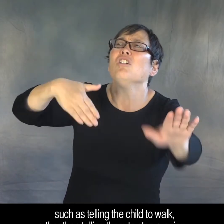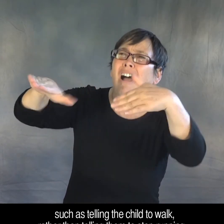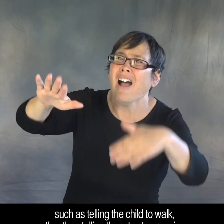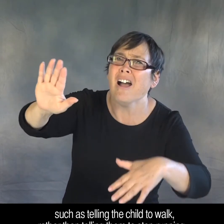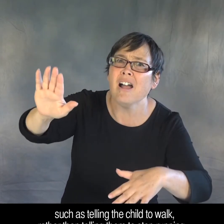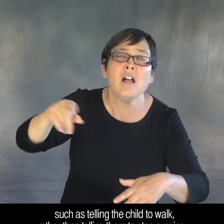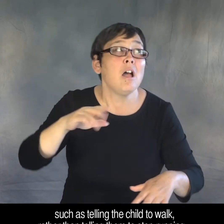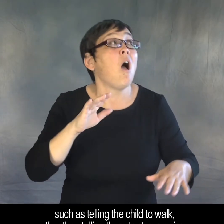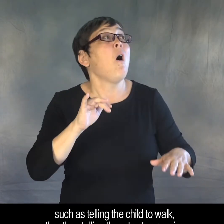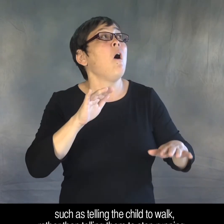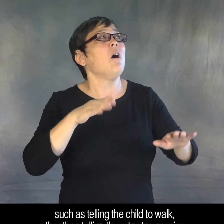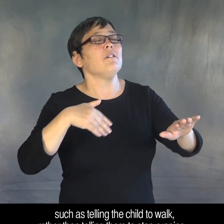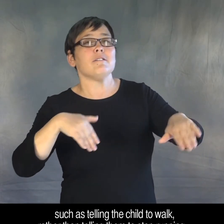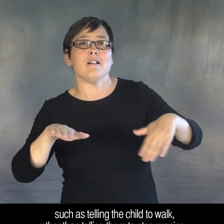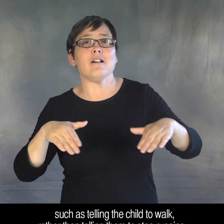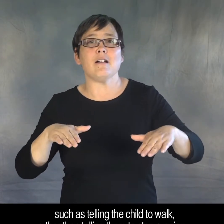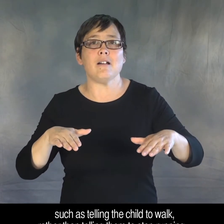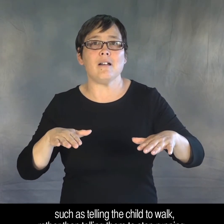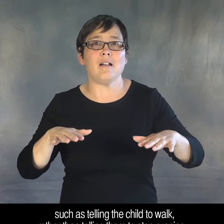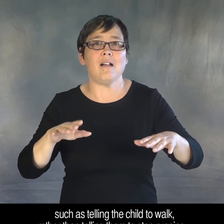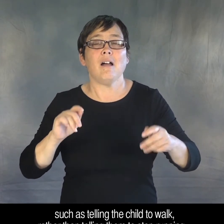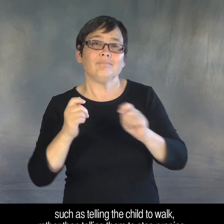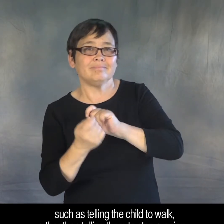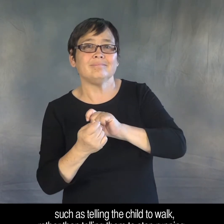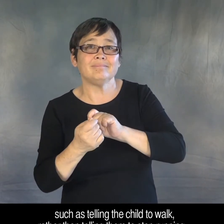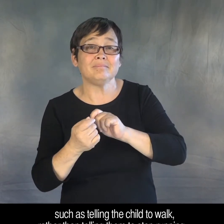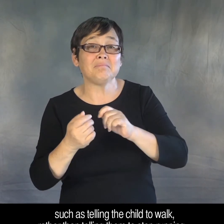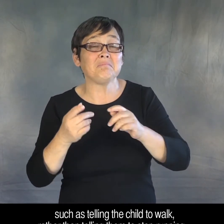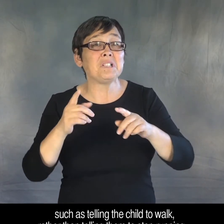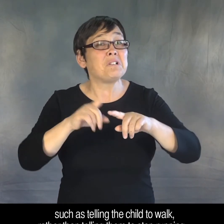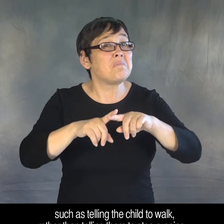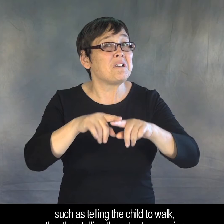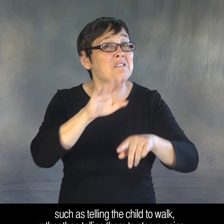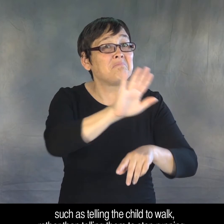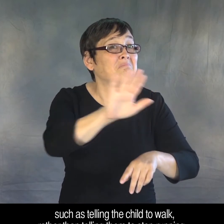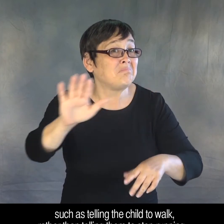such as telling the child to walk rather than telling them to stop running.